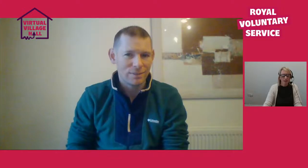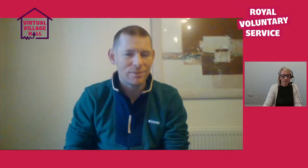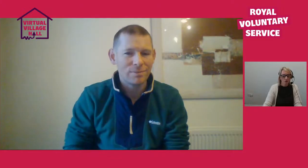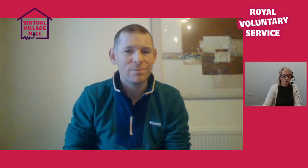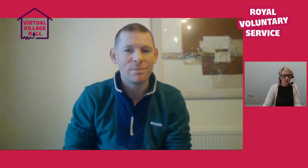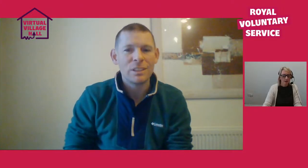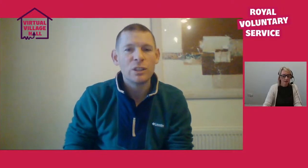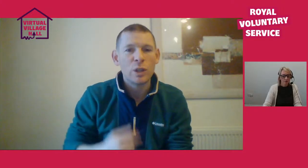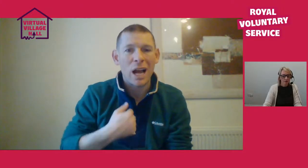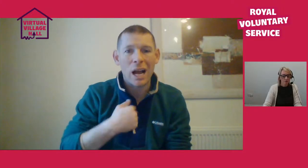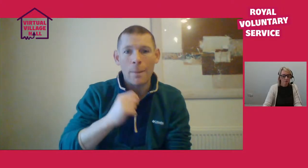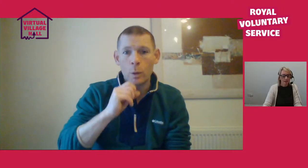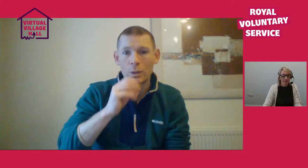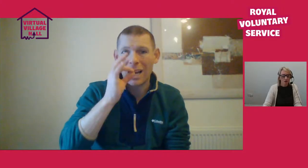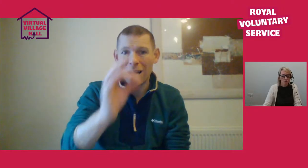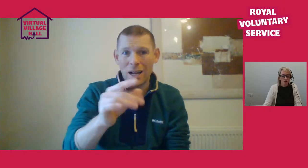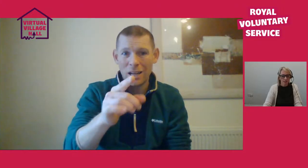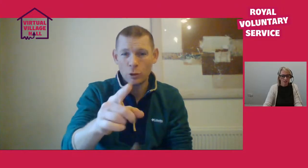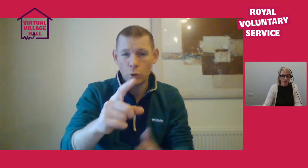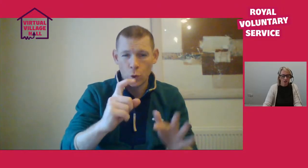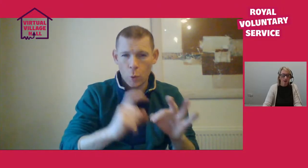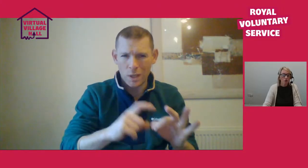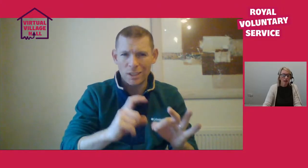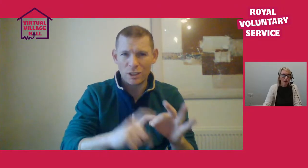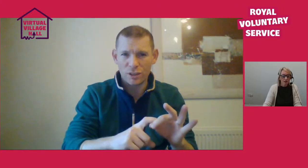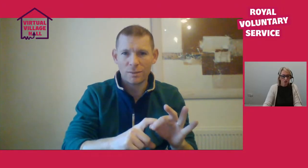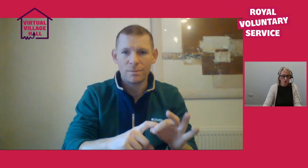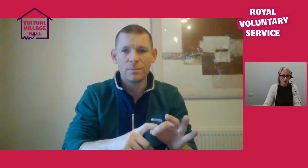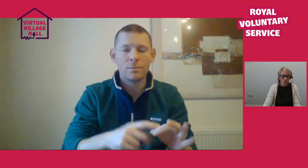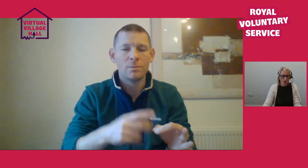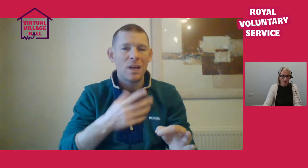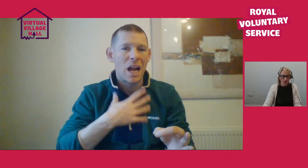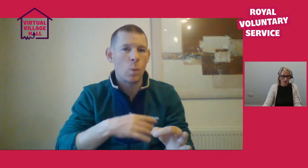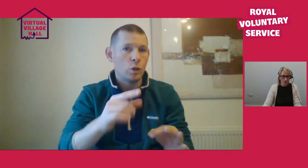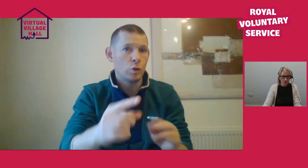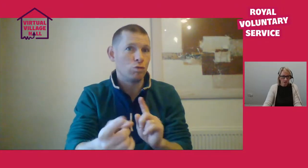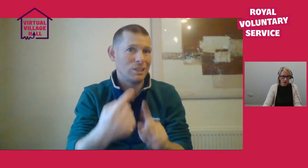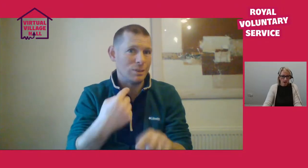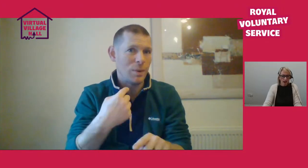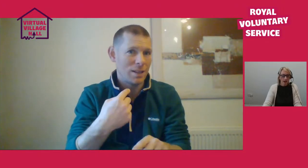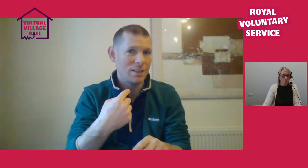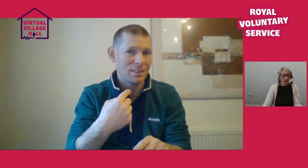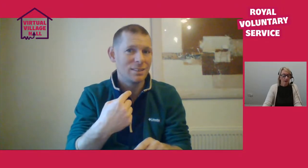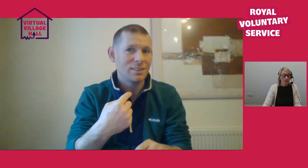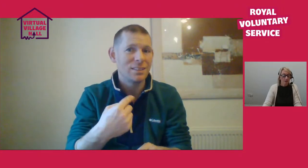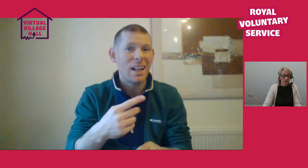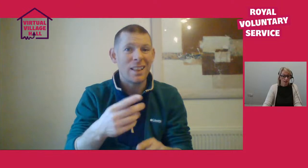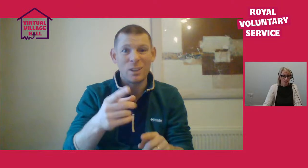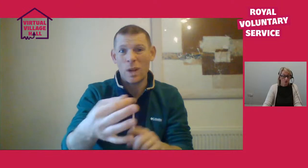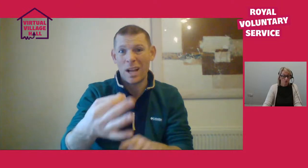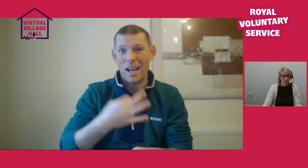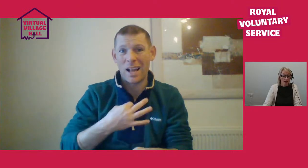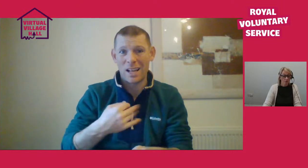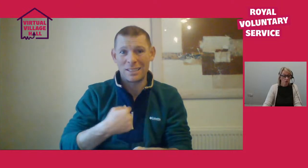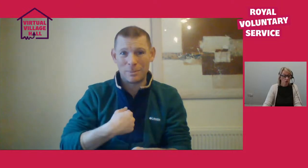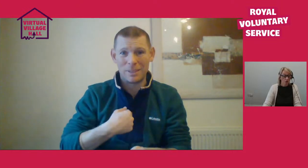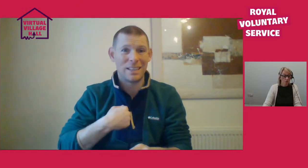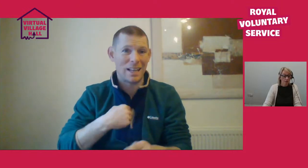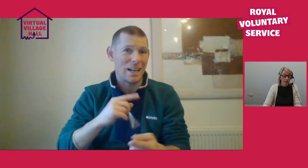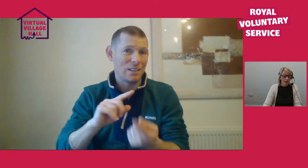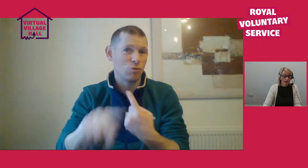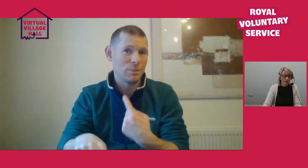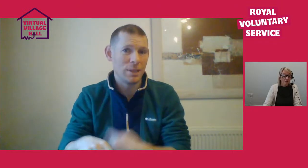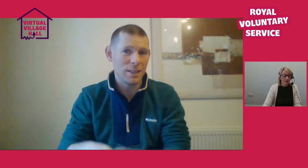First of all, let's start with a little bit of light conversation. So I'm going to ask you the question, and then in your own time you